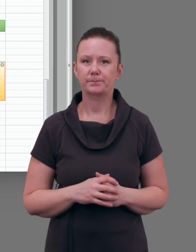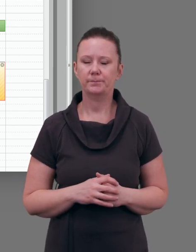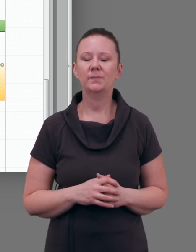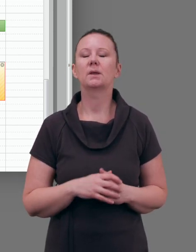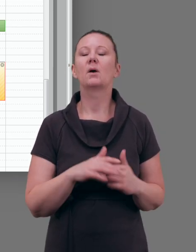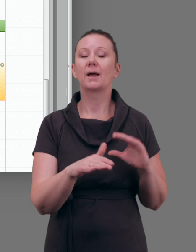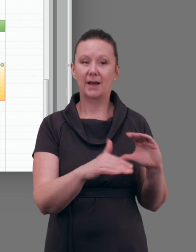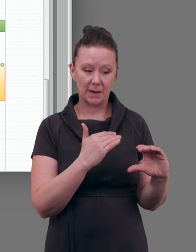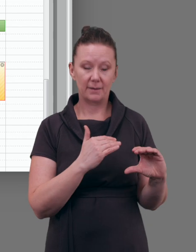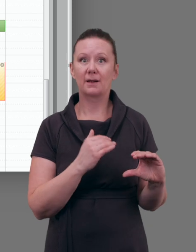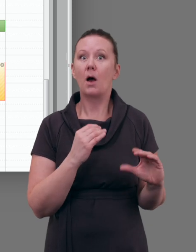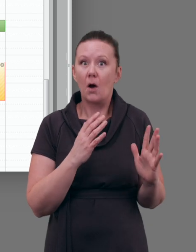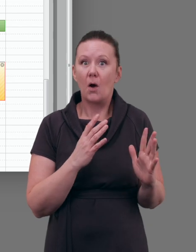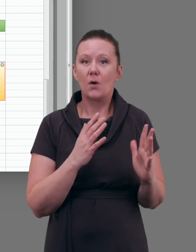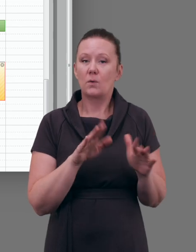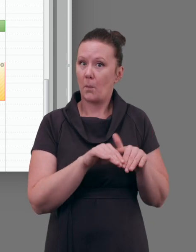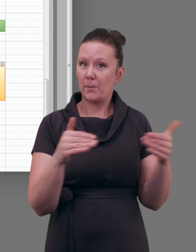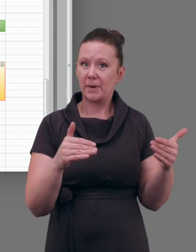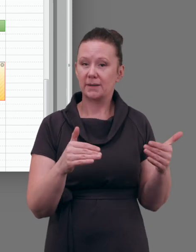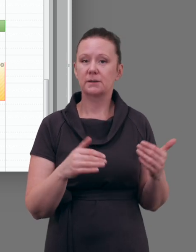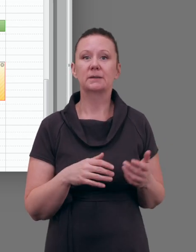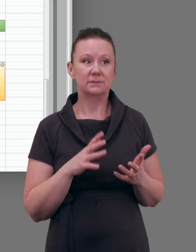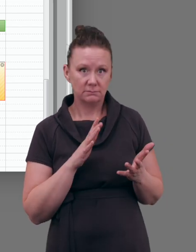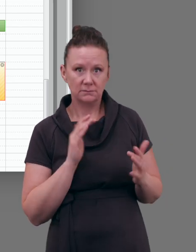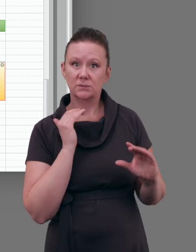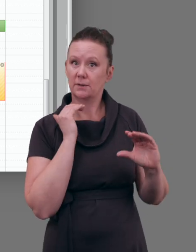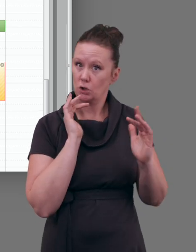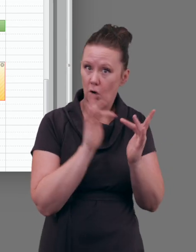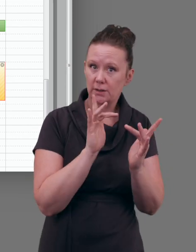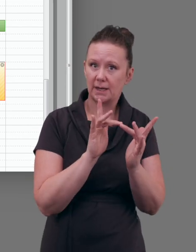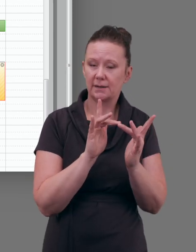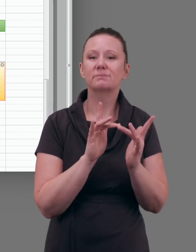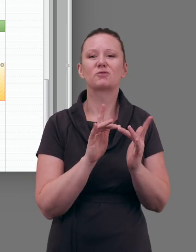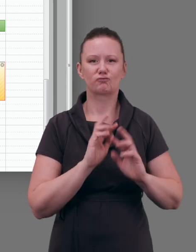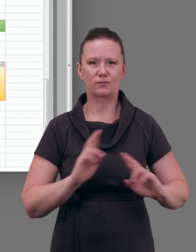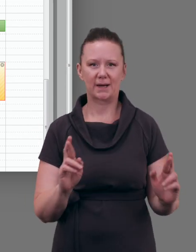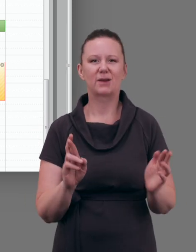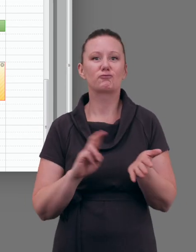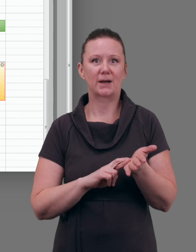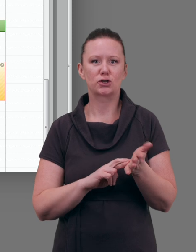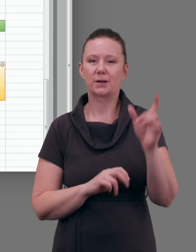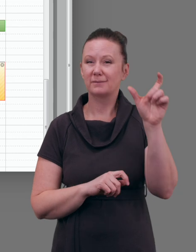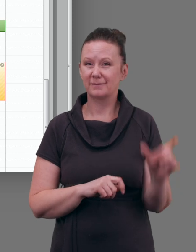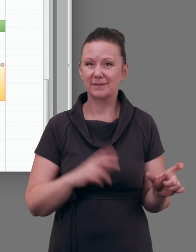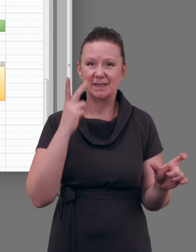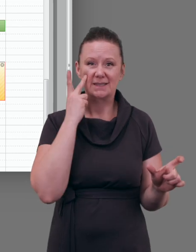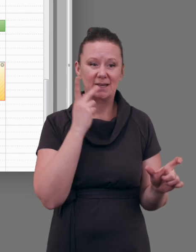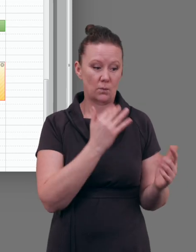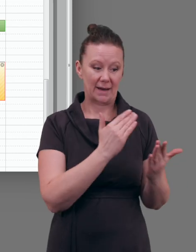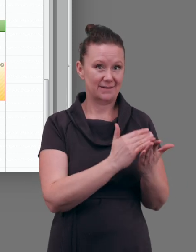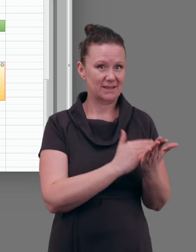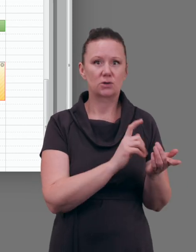receive permission to register in your waitlisted section, the Drop Waitlist option will display as Register. Click the Register button